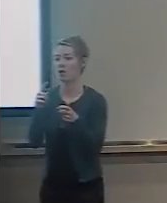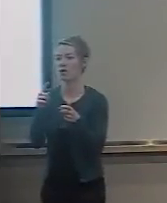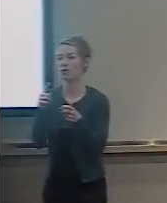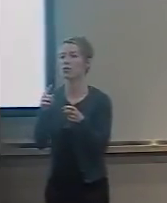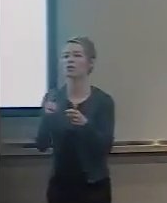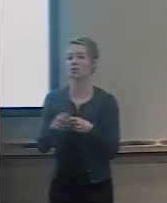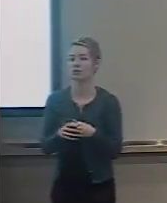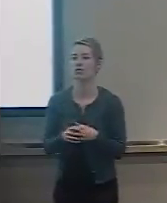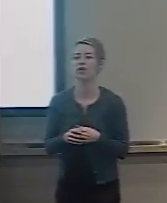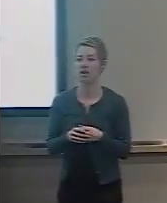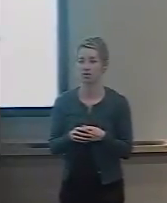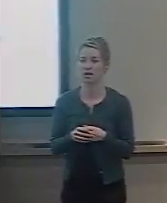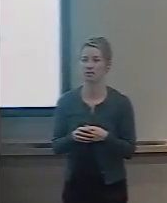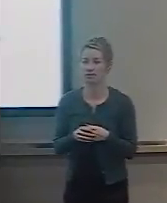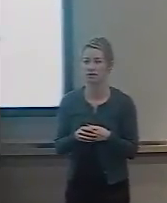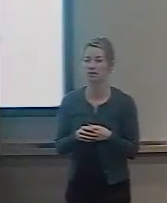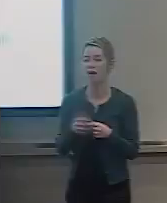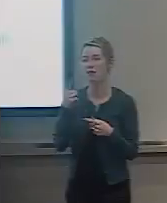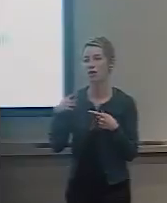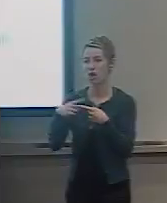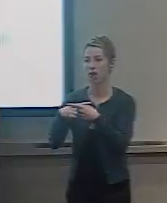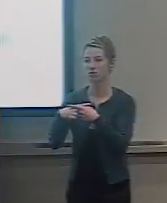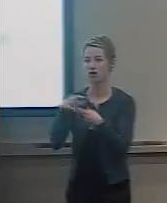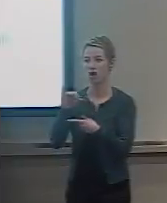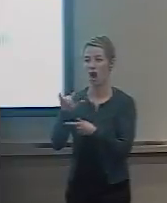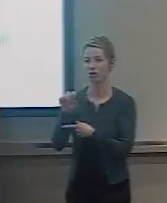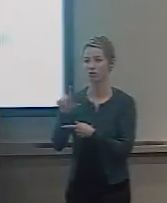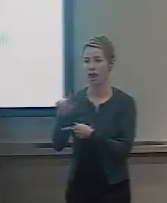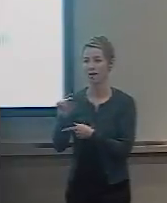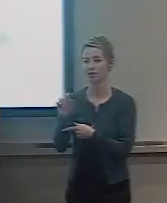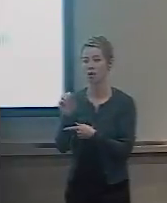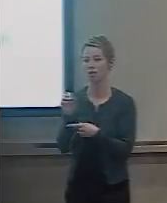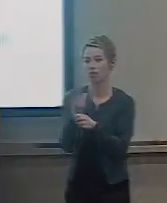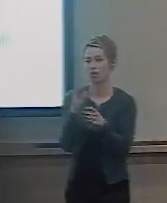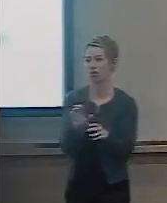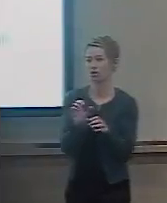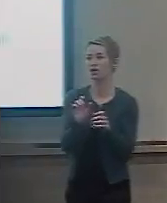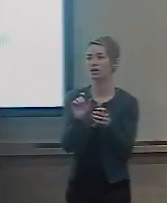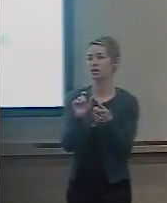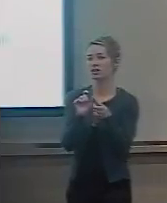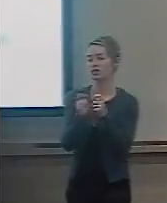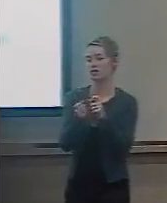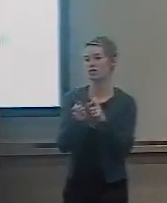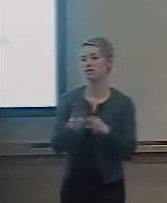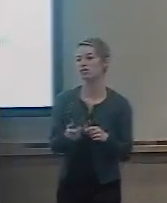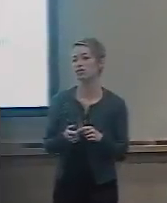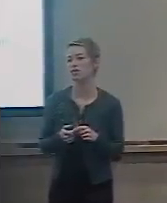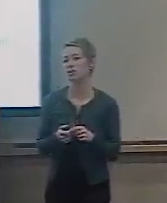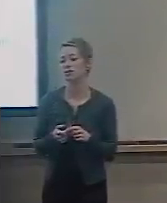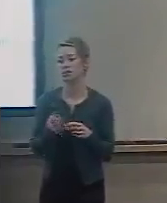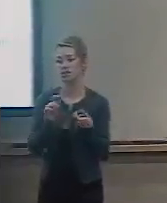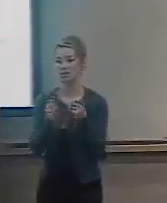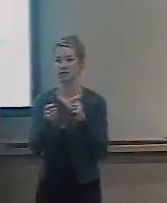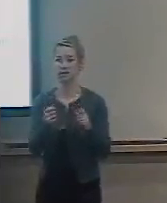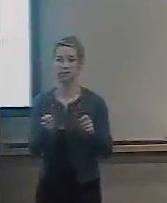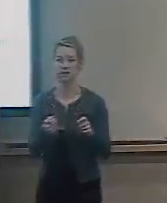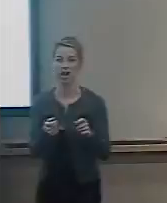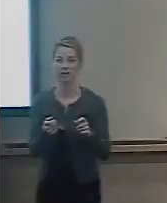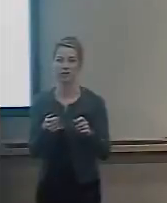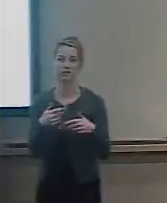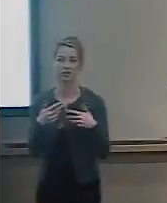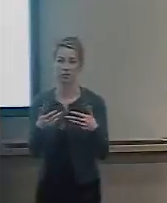Mm-hmm. More control for the contrast. Right. Yeah. So the users could adjust